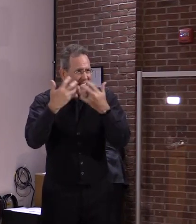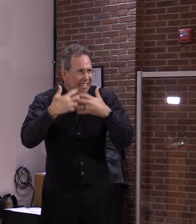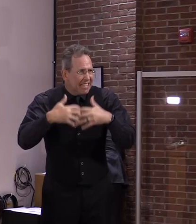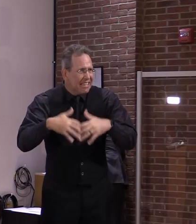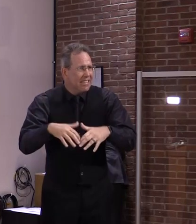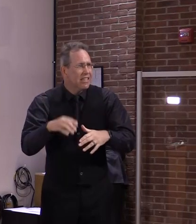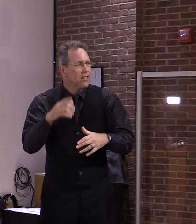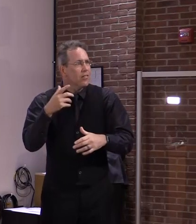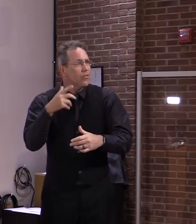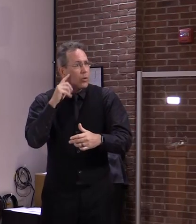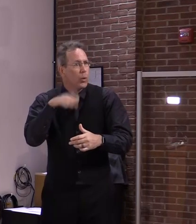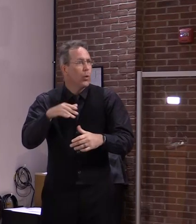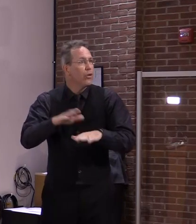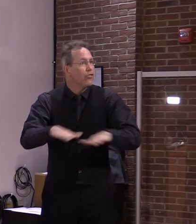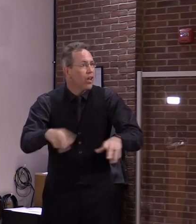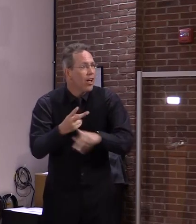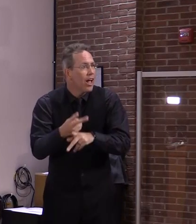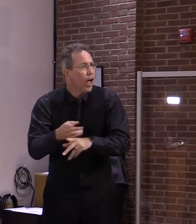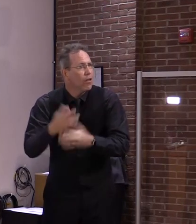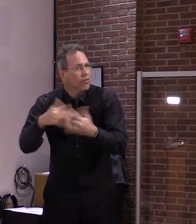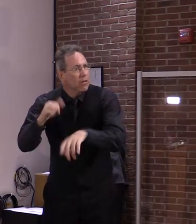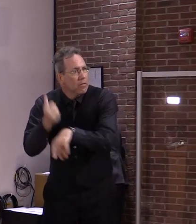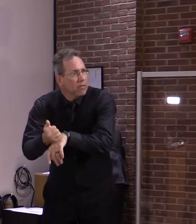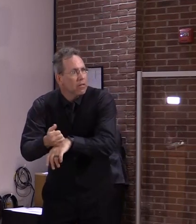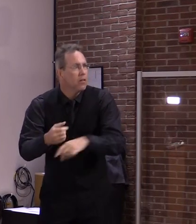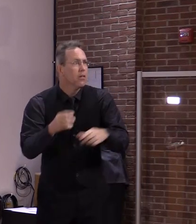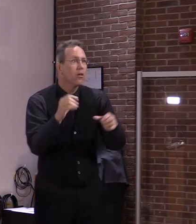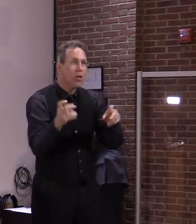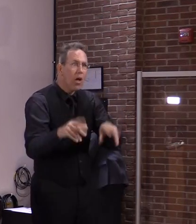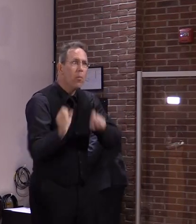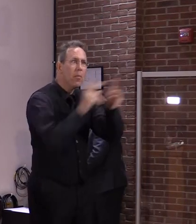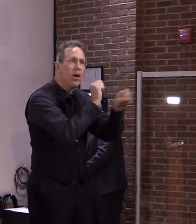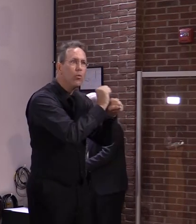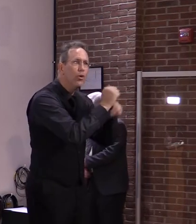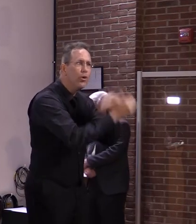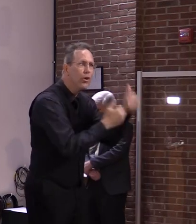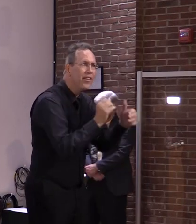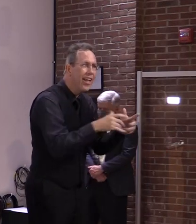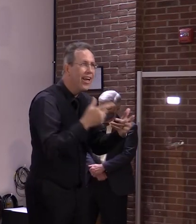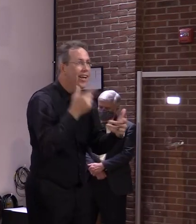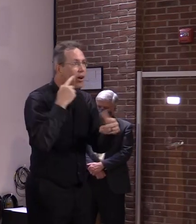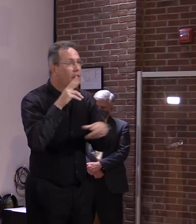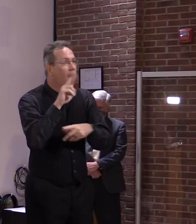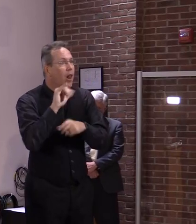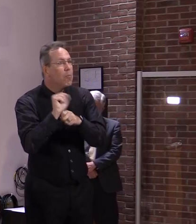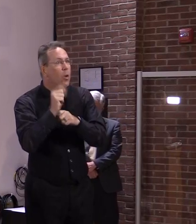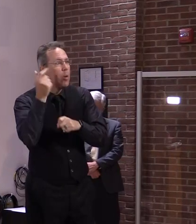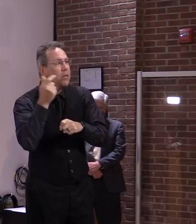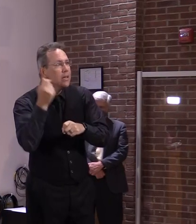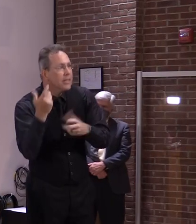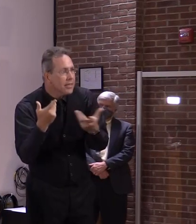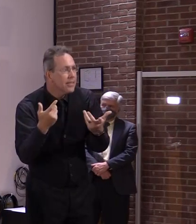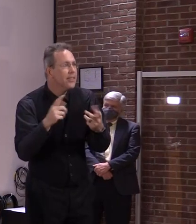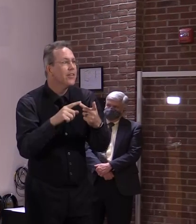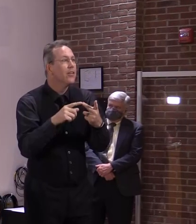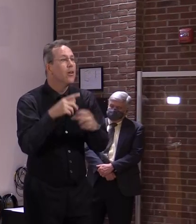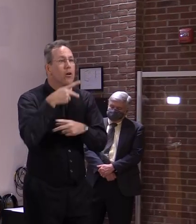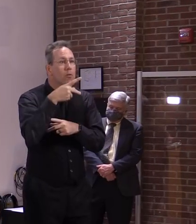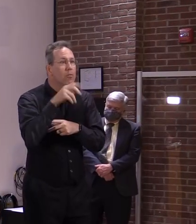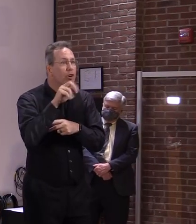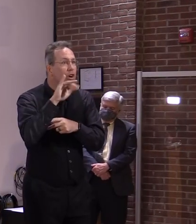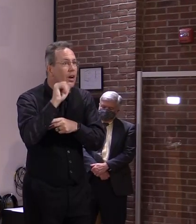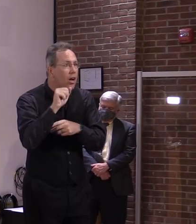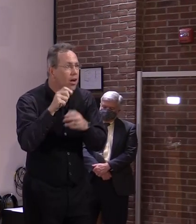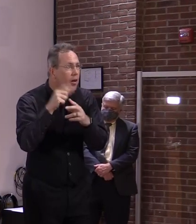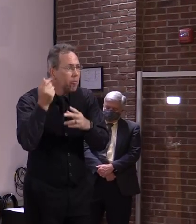insurance and the premiums that their employees have to pay, et cetera. So having less illness